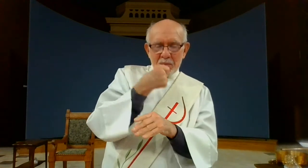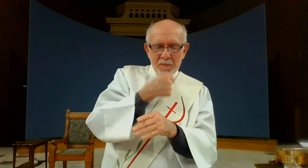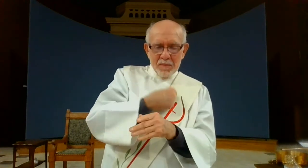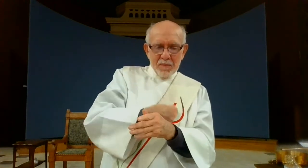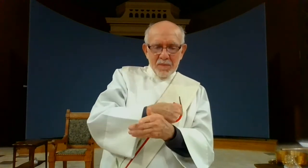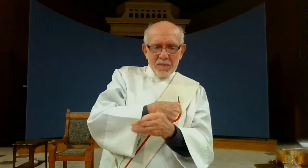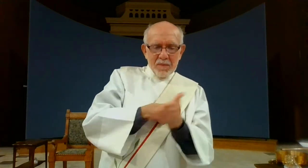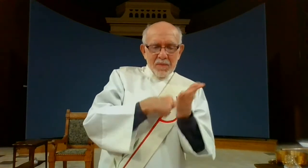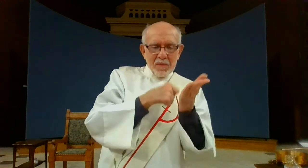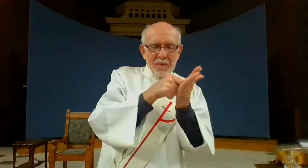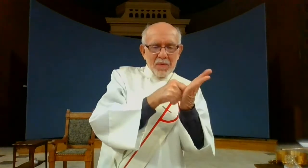Glory to you, O Lord.